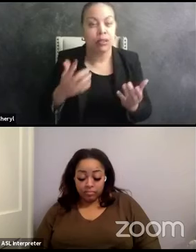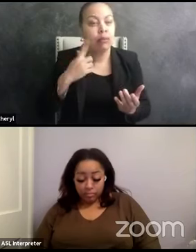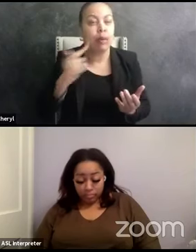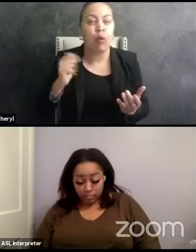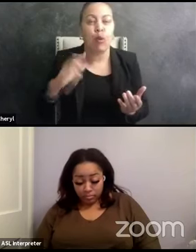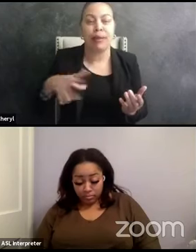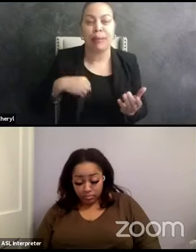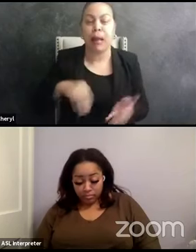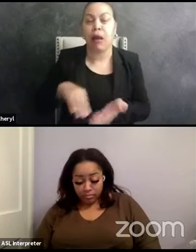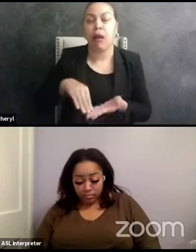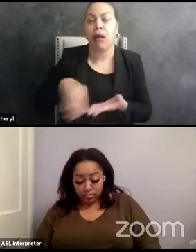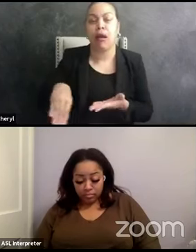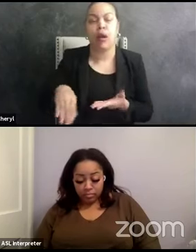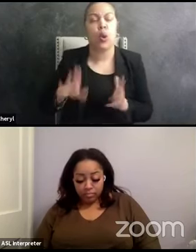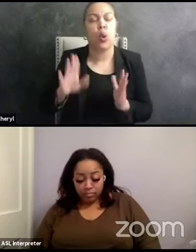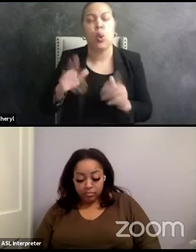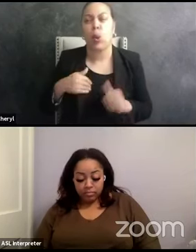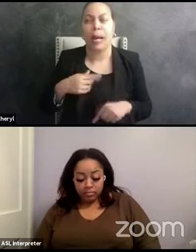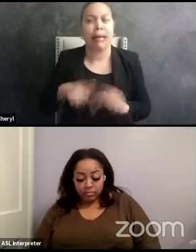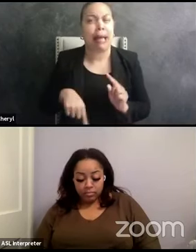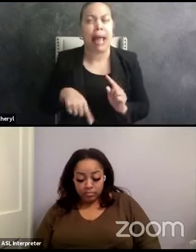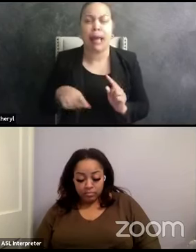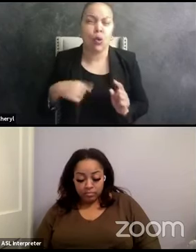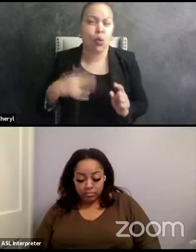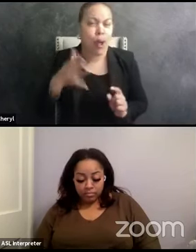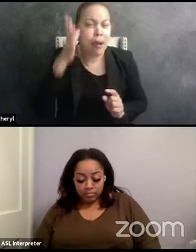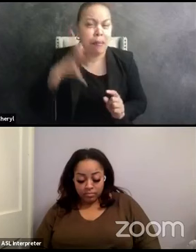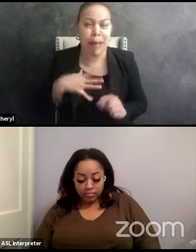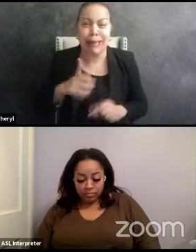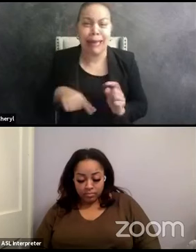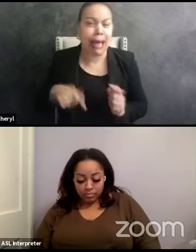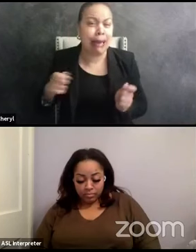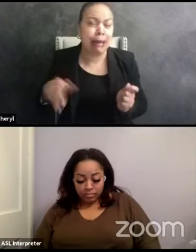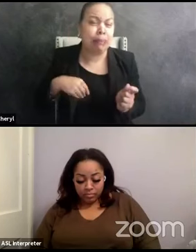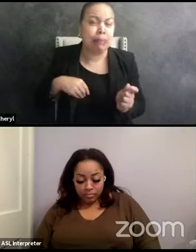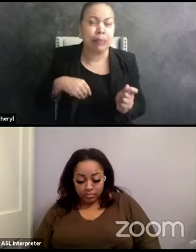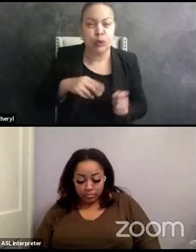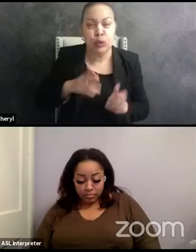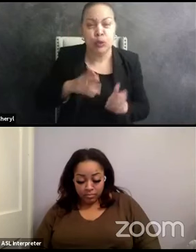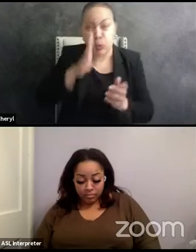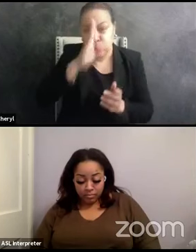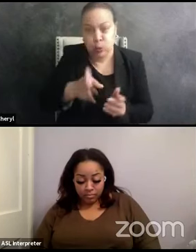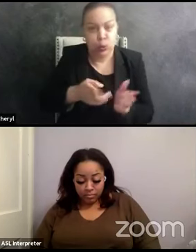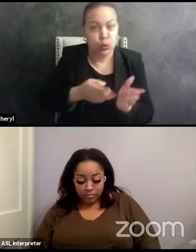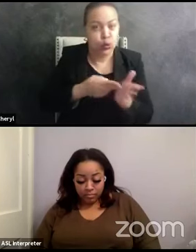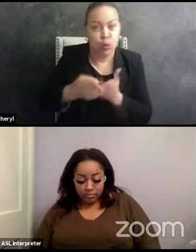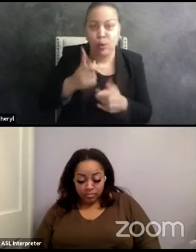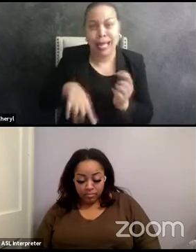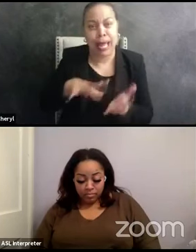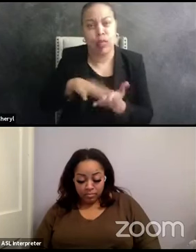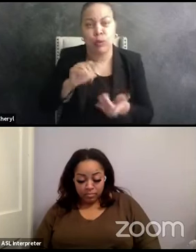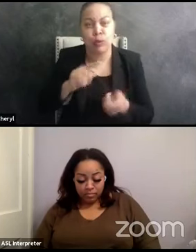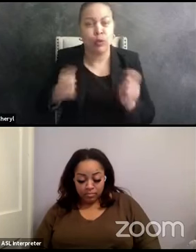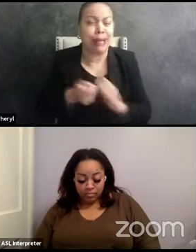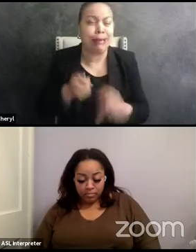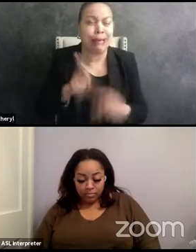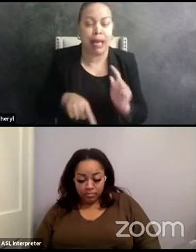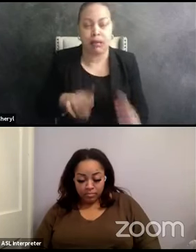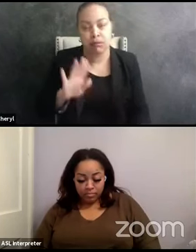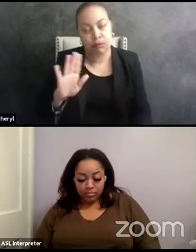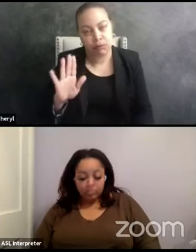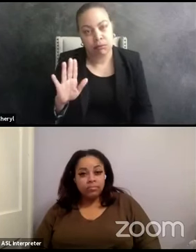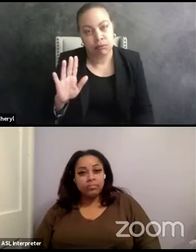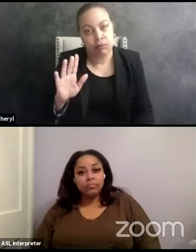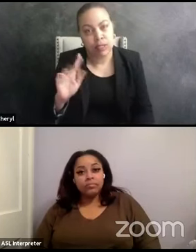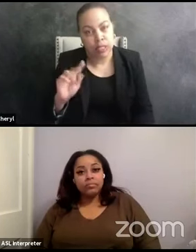crap excuses that white men can't handle hearing the truth and can't learn a new way of living. I don't believe it. Like, they're